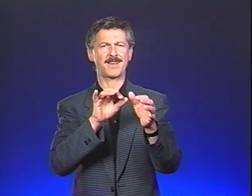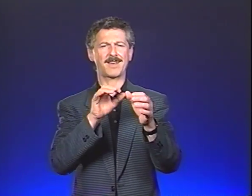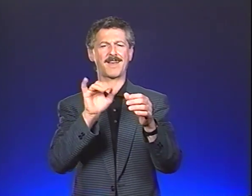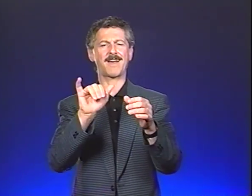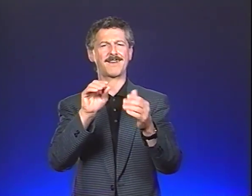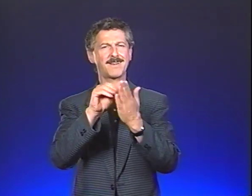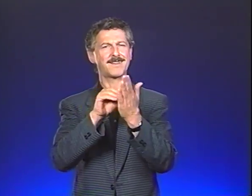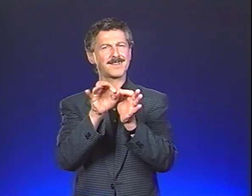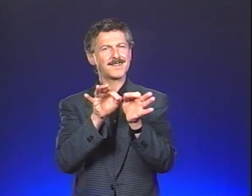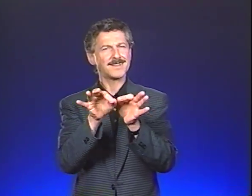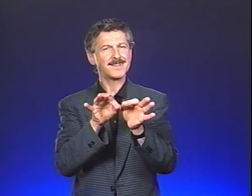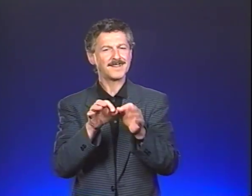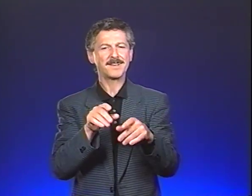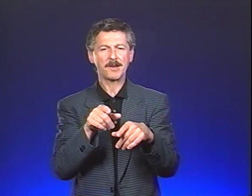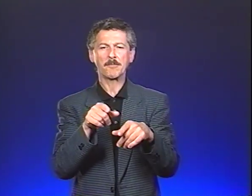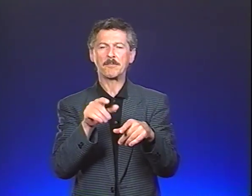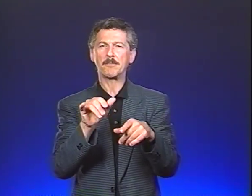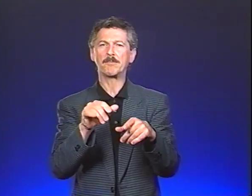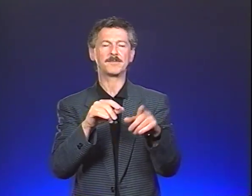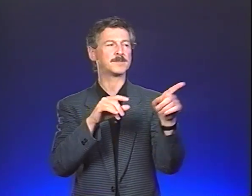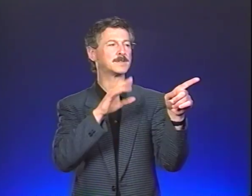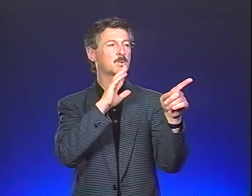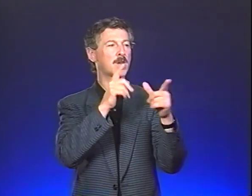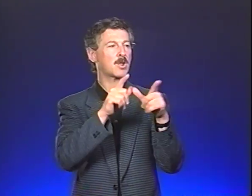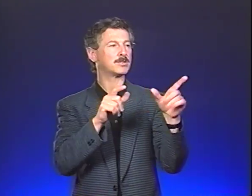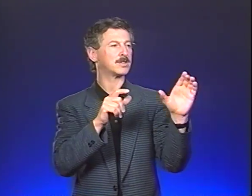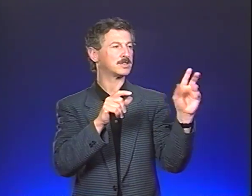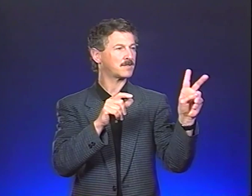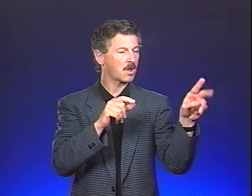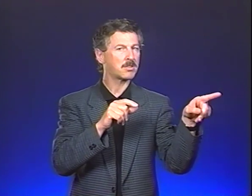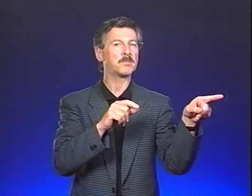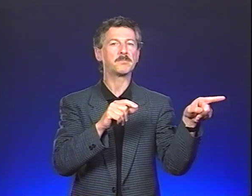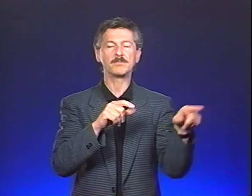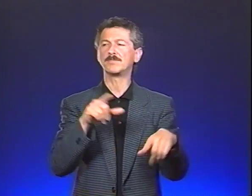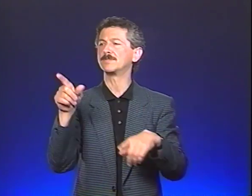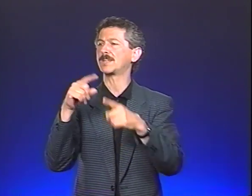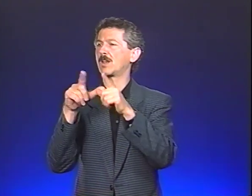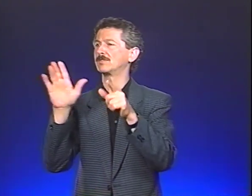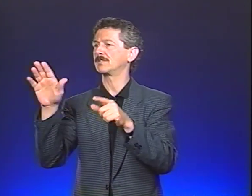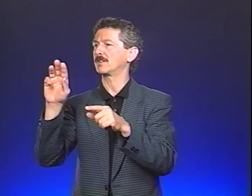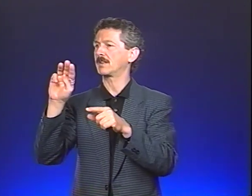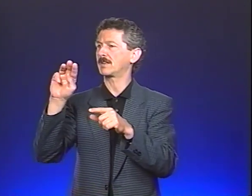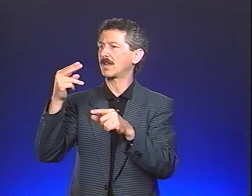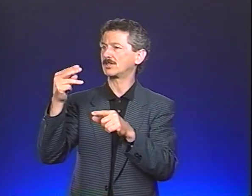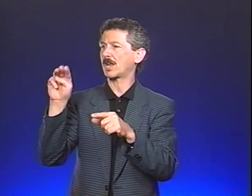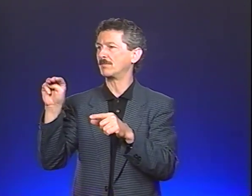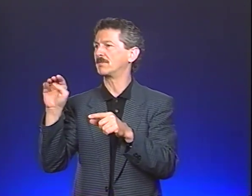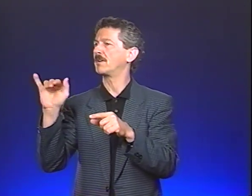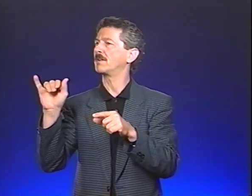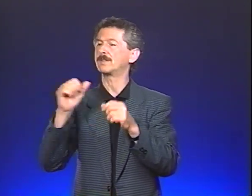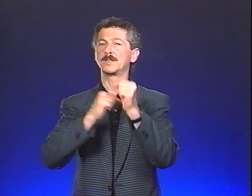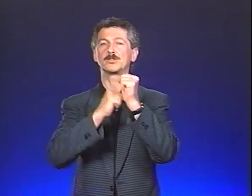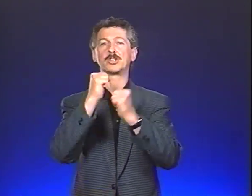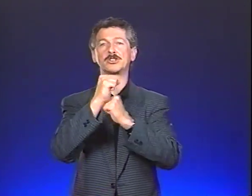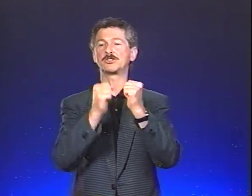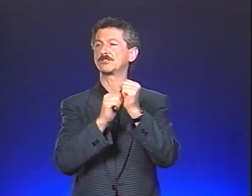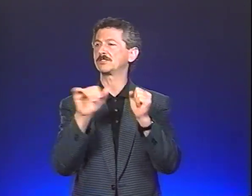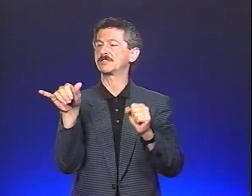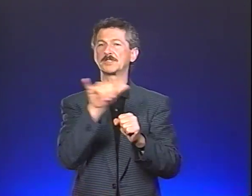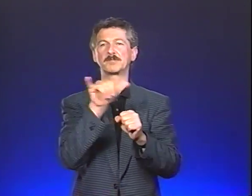as school and paper. Spoken languages use a sequence of consonants and vowels. American Sign Language uses a sequence of